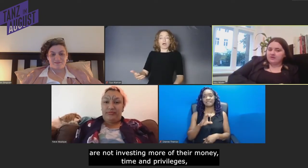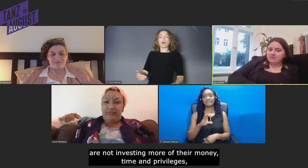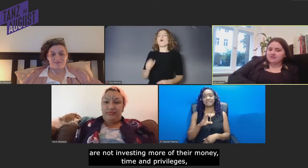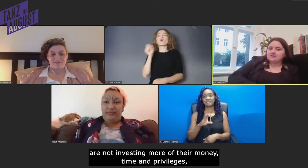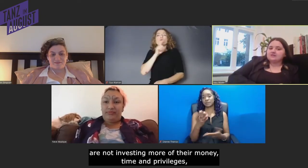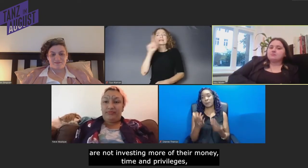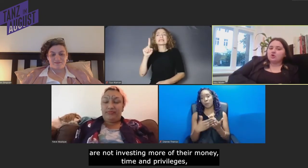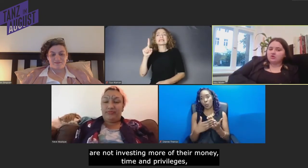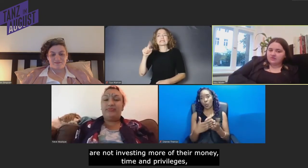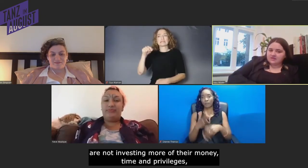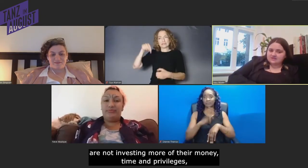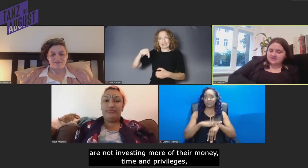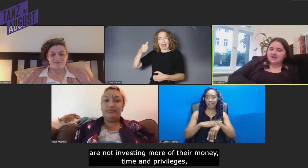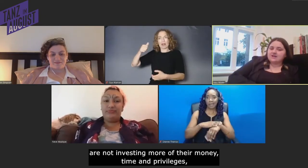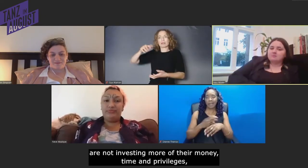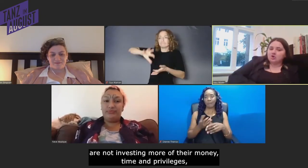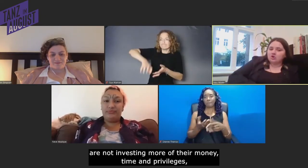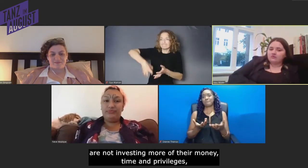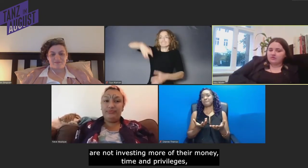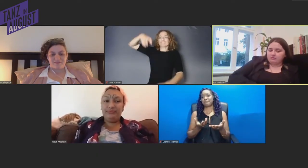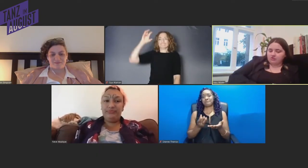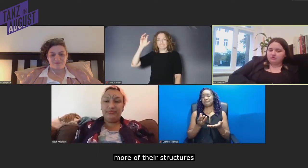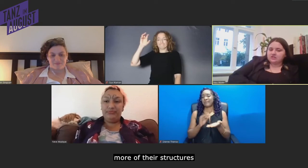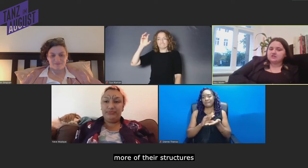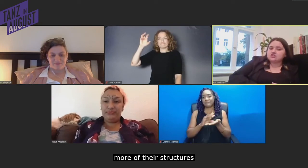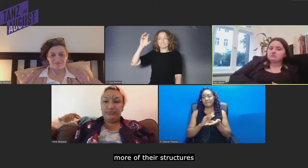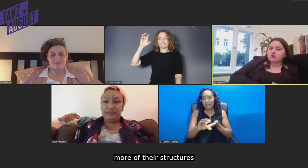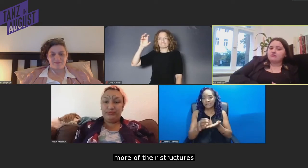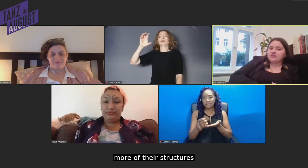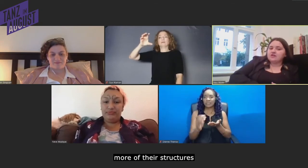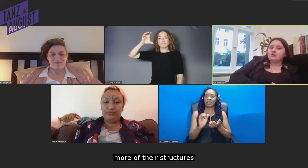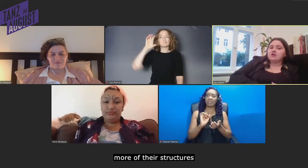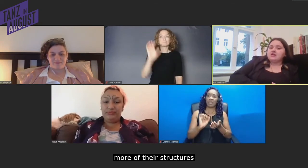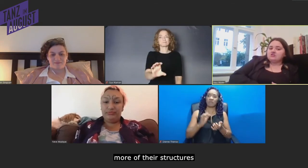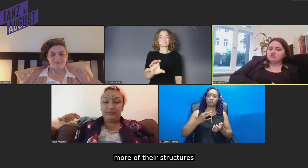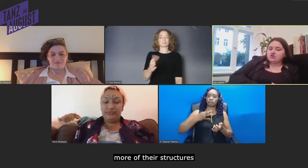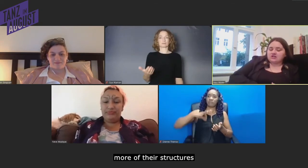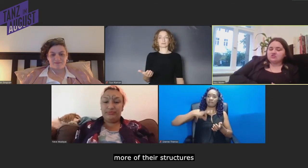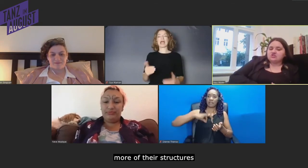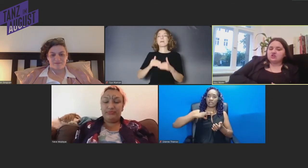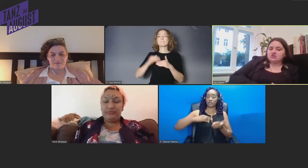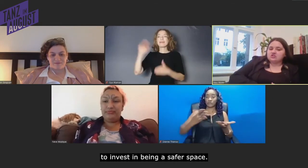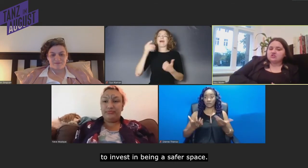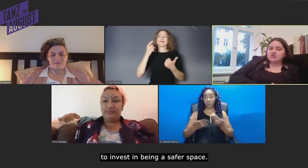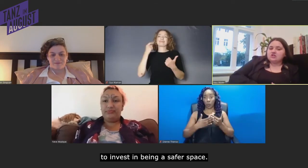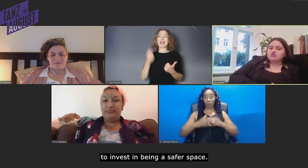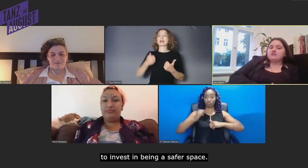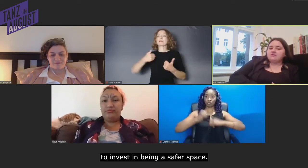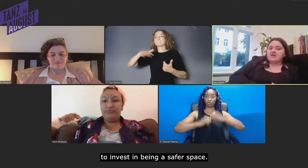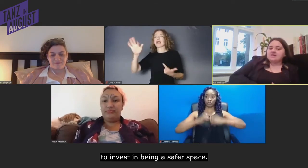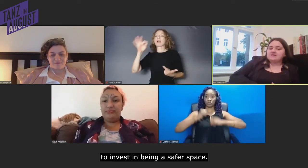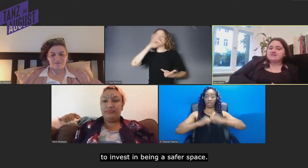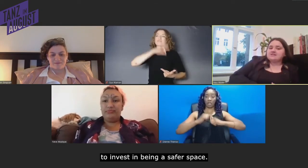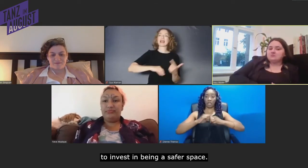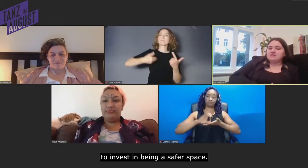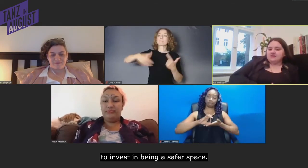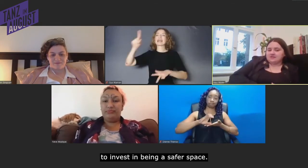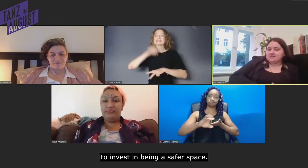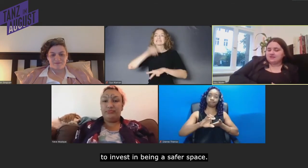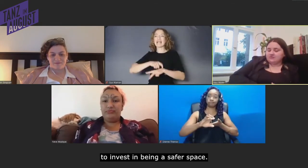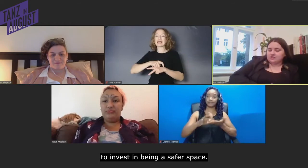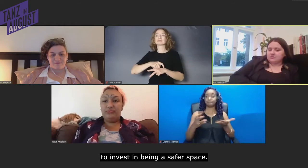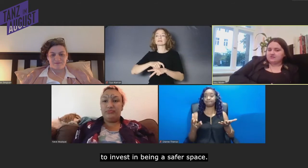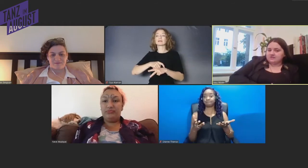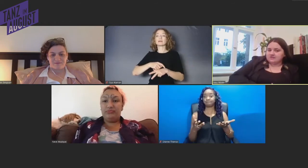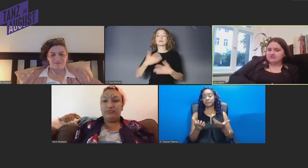their money, more of their time, more of their privilege, more of their structures to invest in being